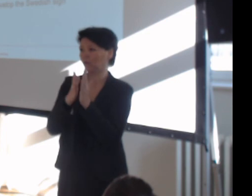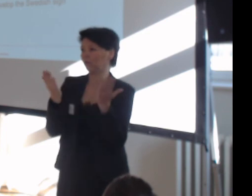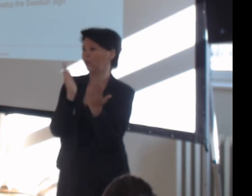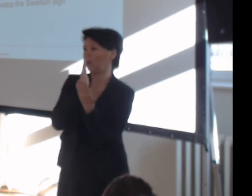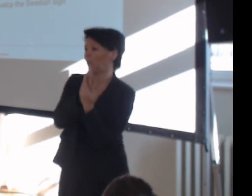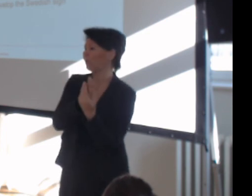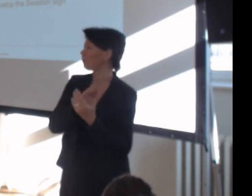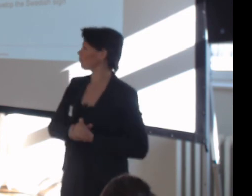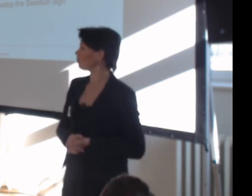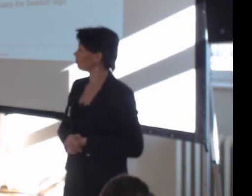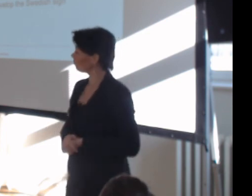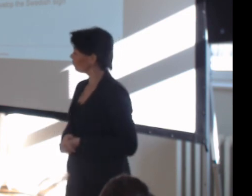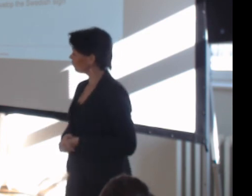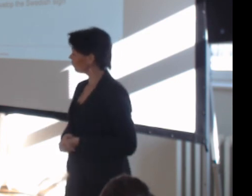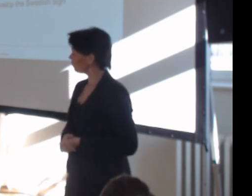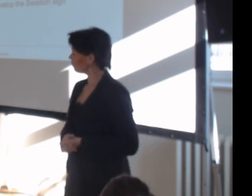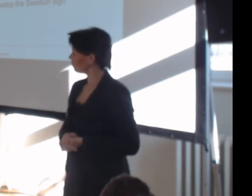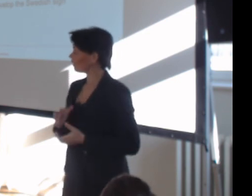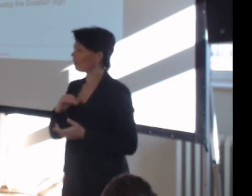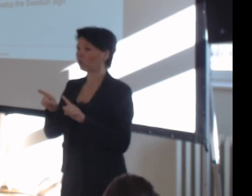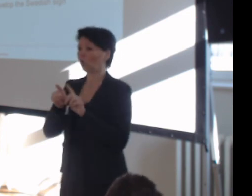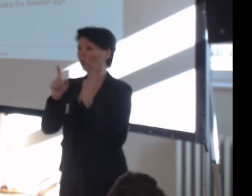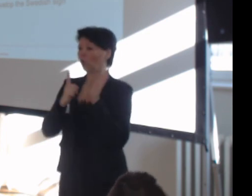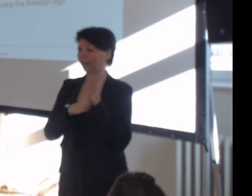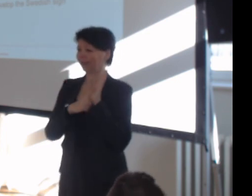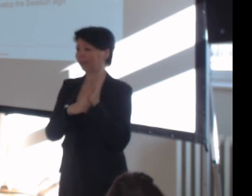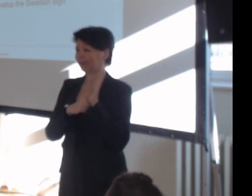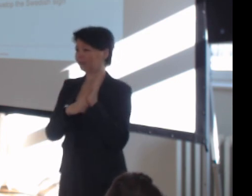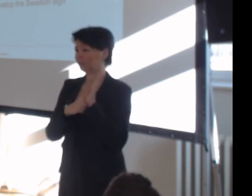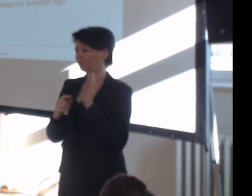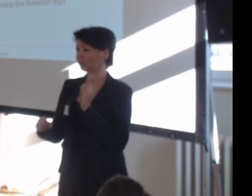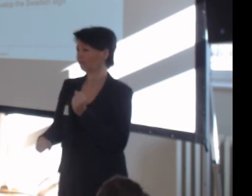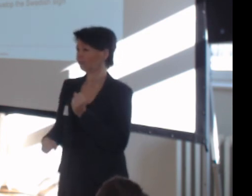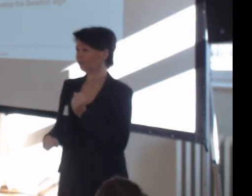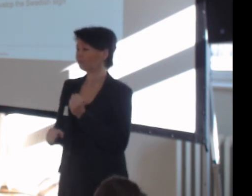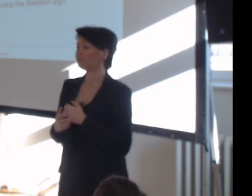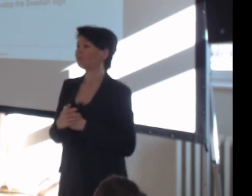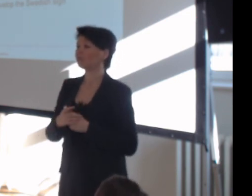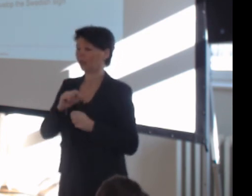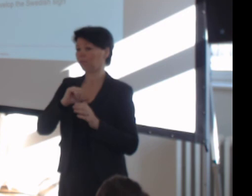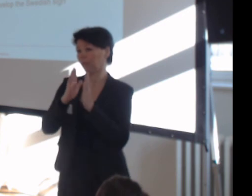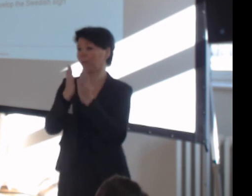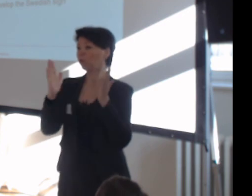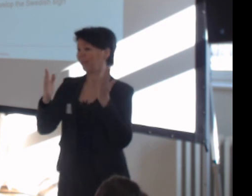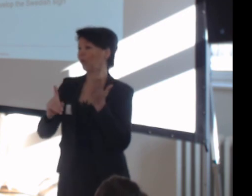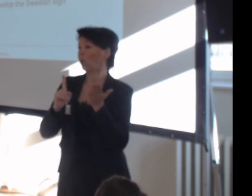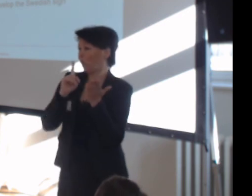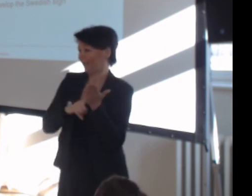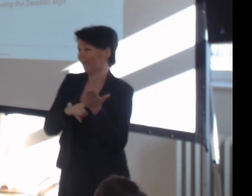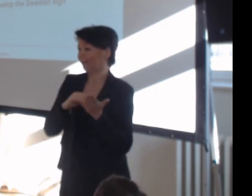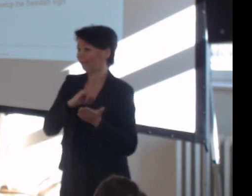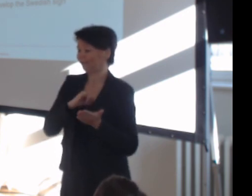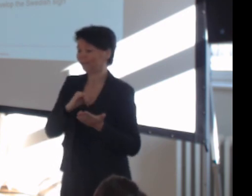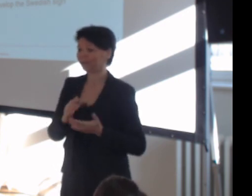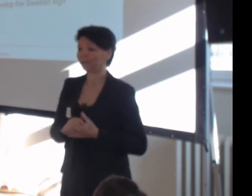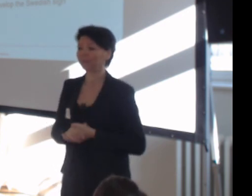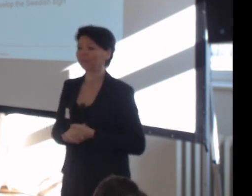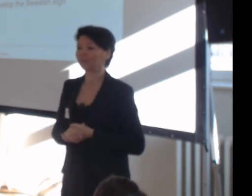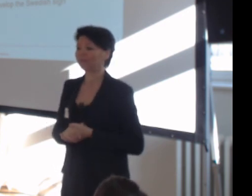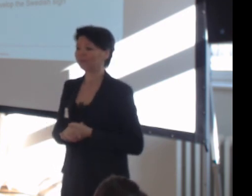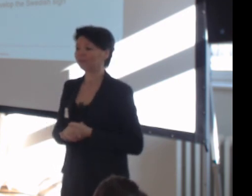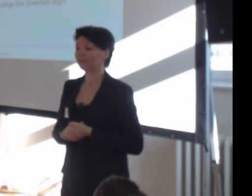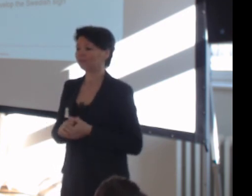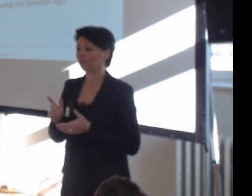And of course we have the law to tell us, to support us. We have the library law, and in paragraph 5 we have